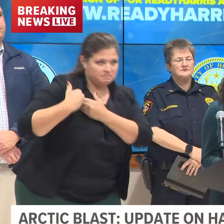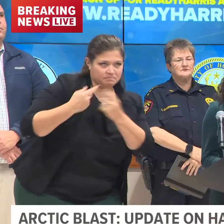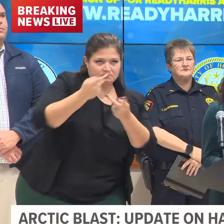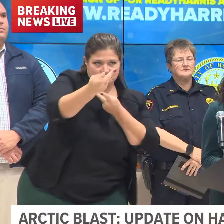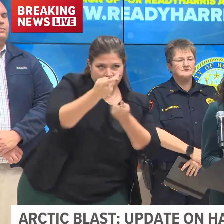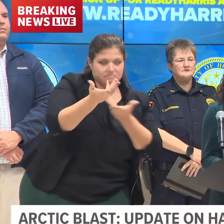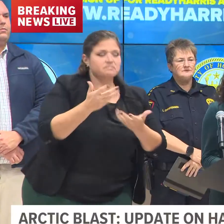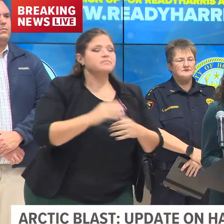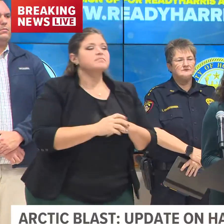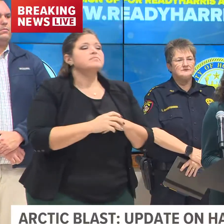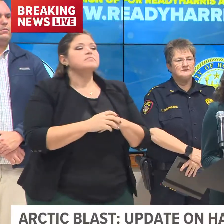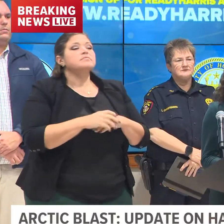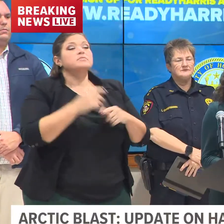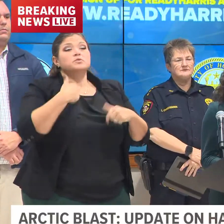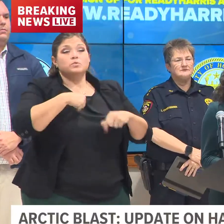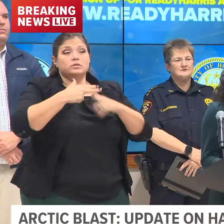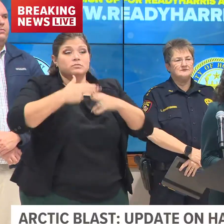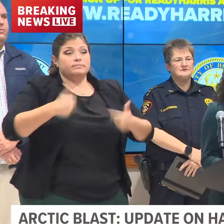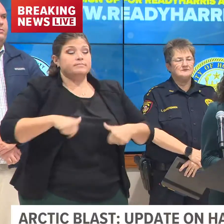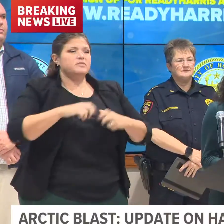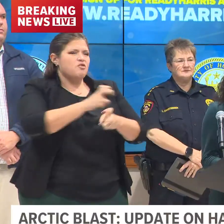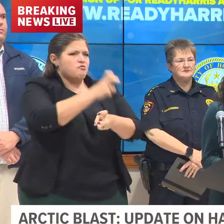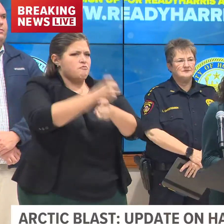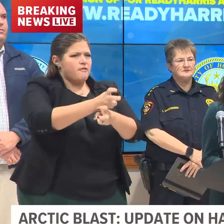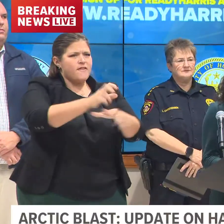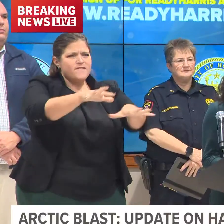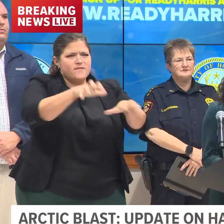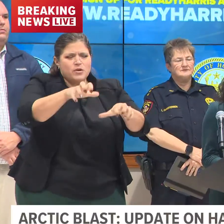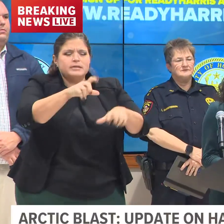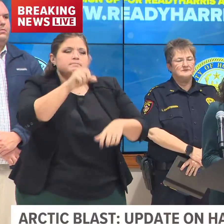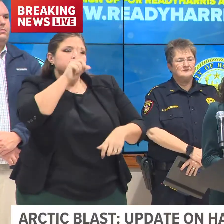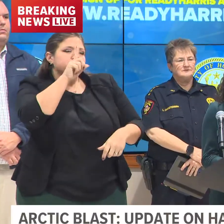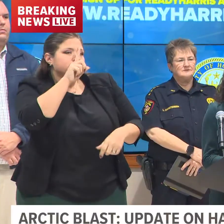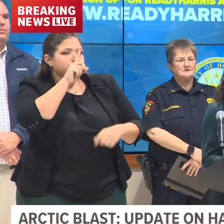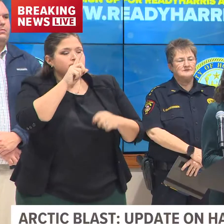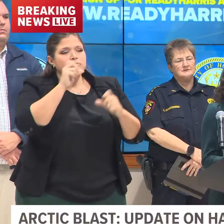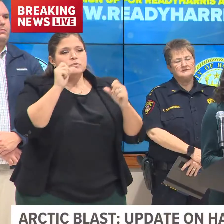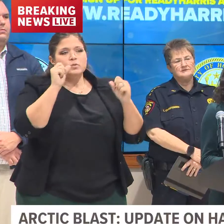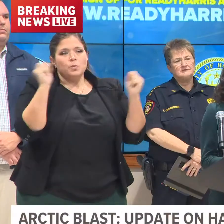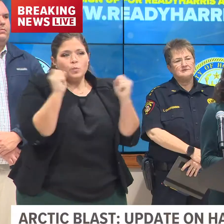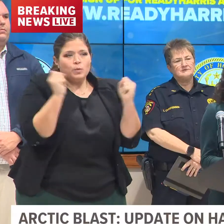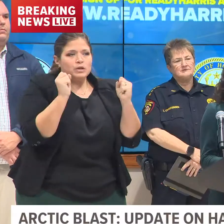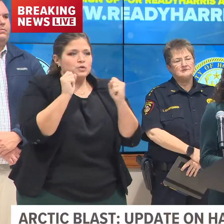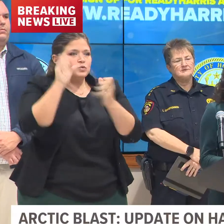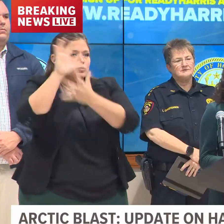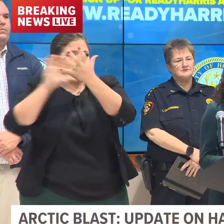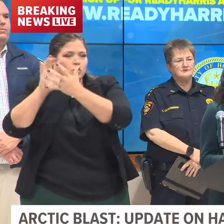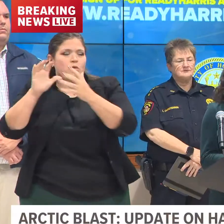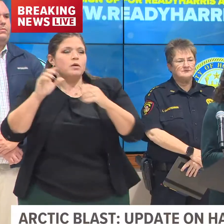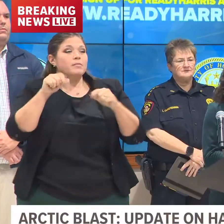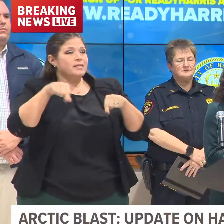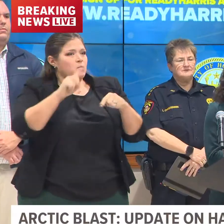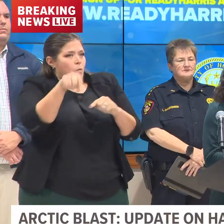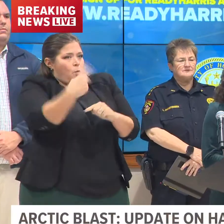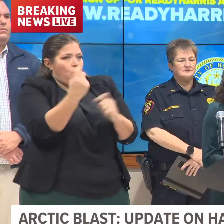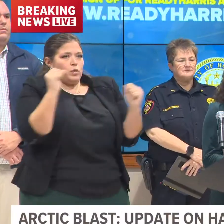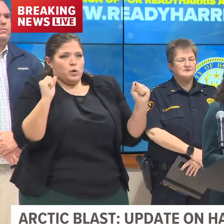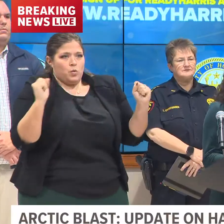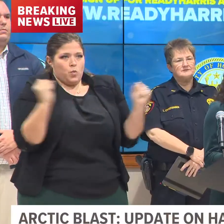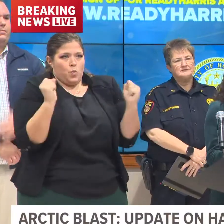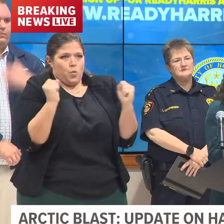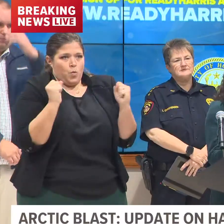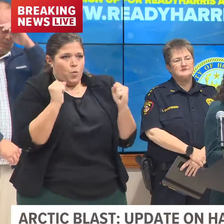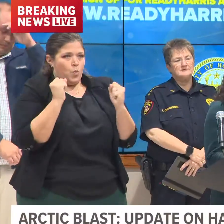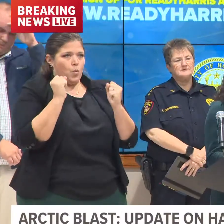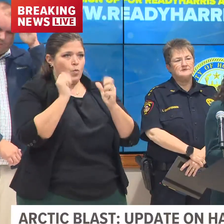what will we be facing? We're calling this a hard freeze and not a winter storm or winter weather because this will be limited to cold weather and some